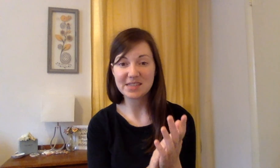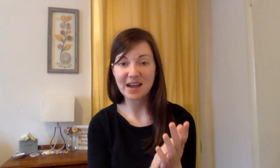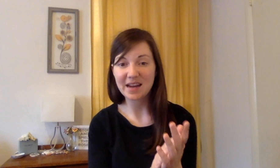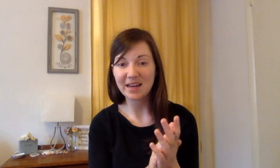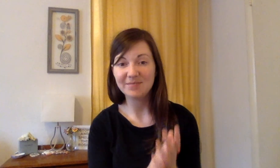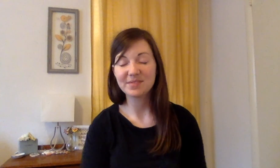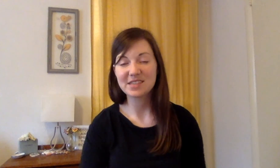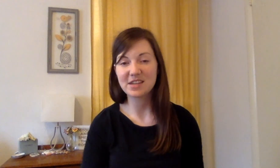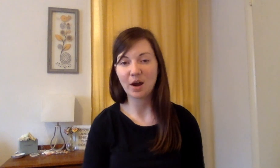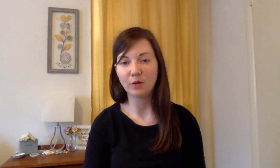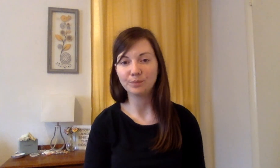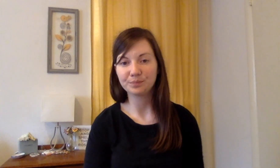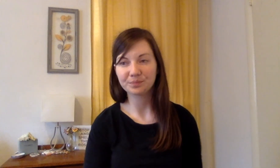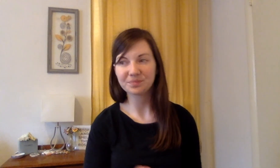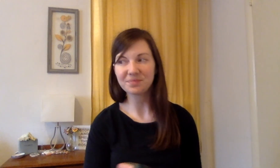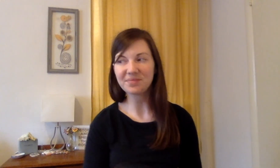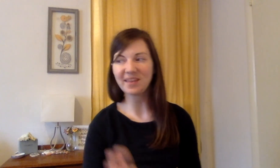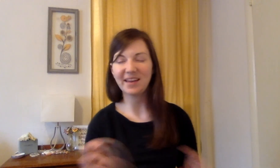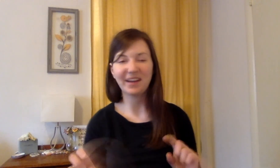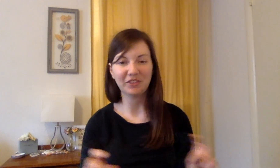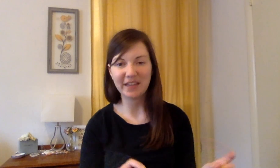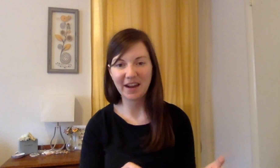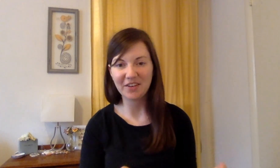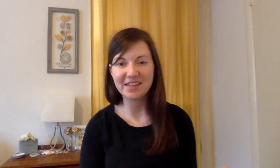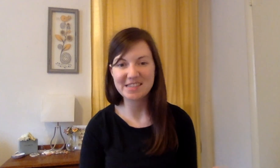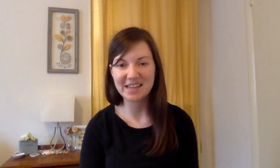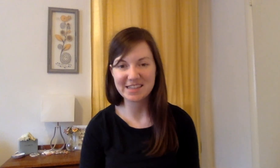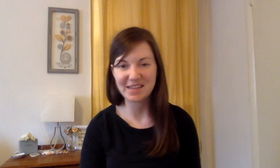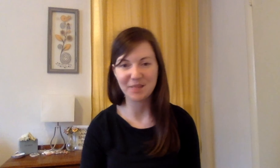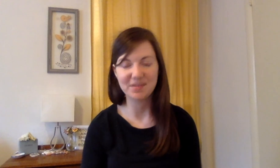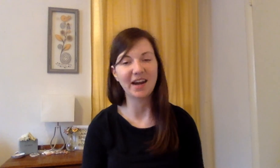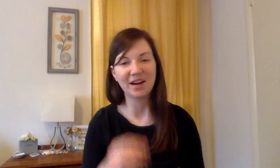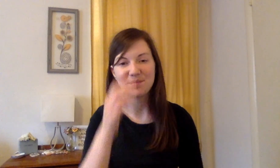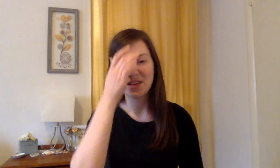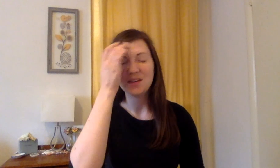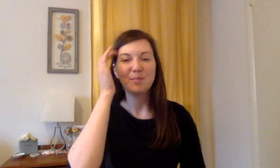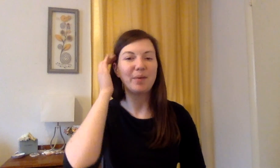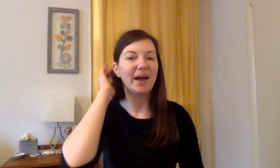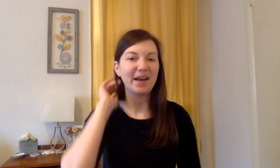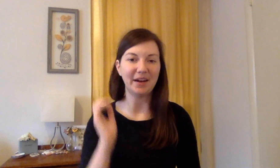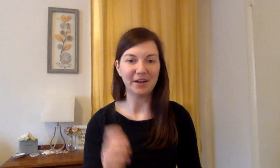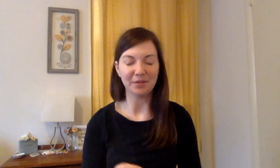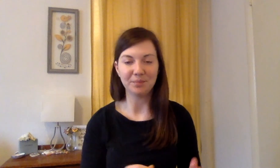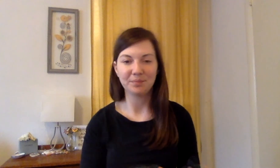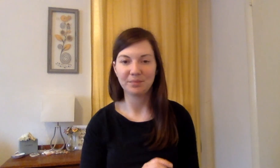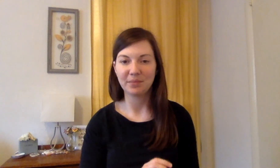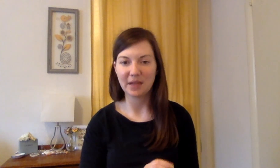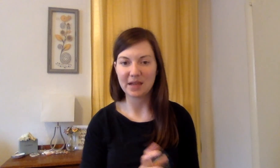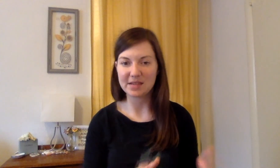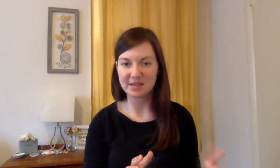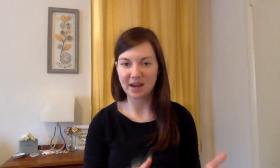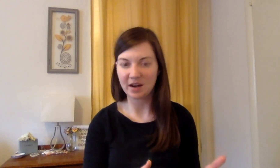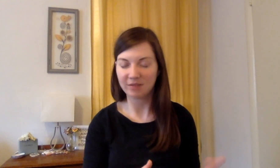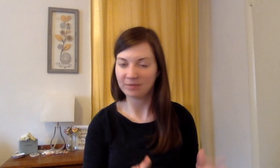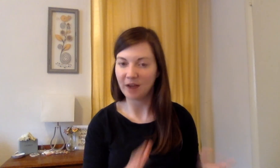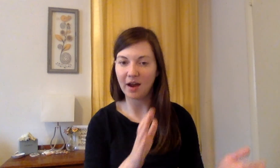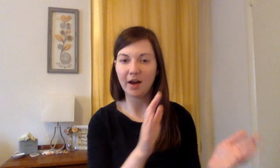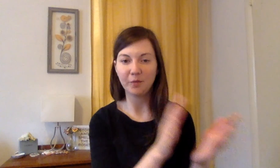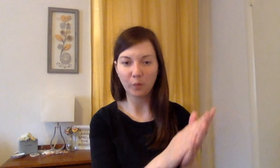riverside. So I can't really count and sing at the same time, but they're not on 1